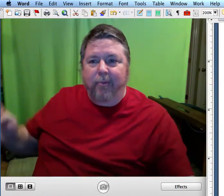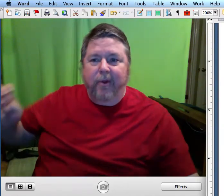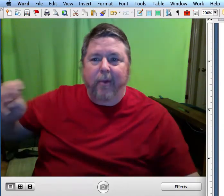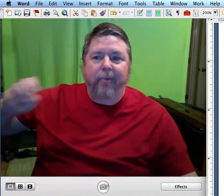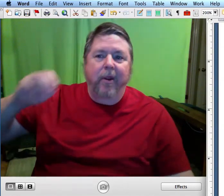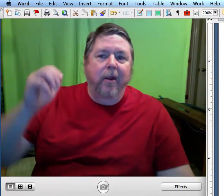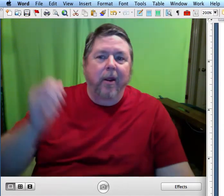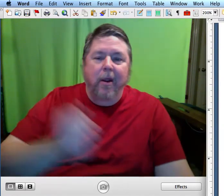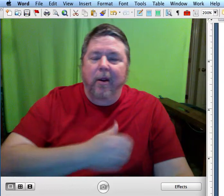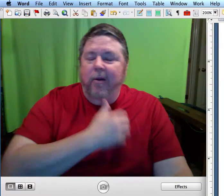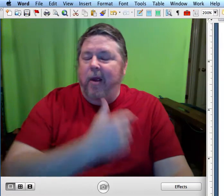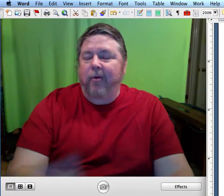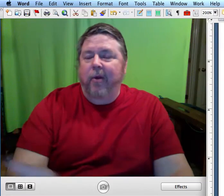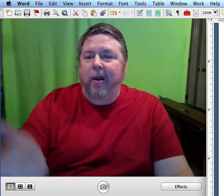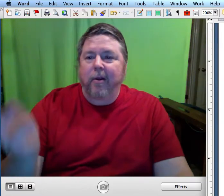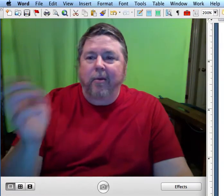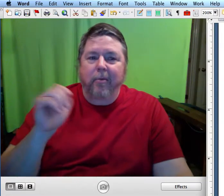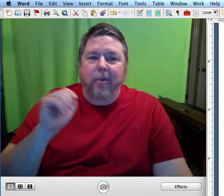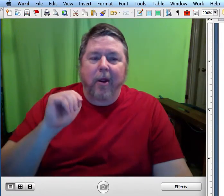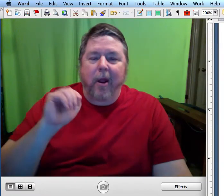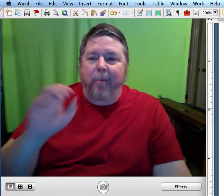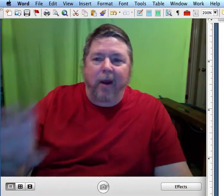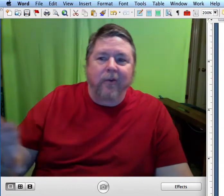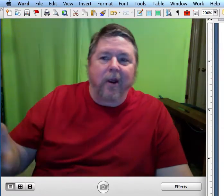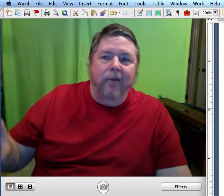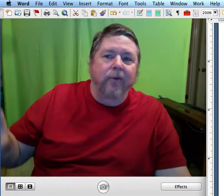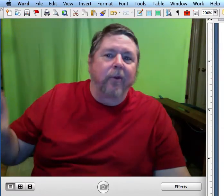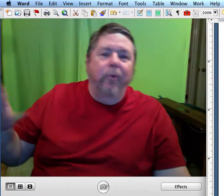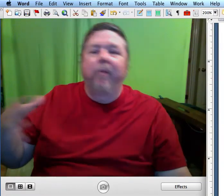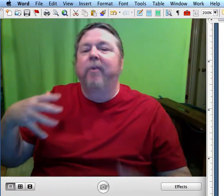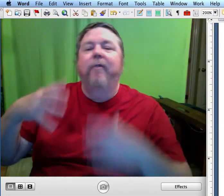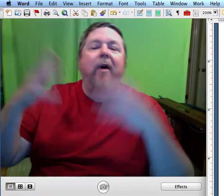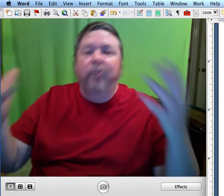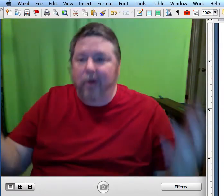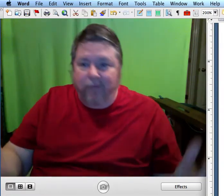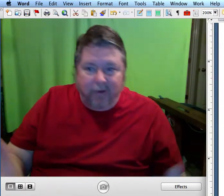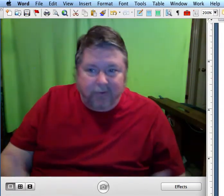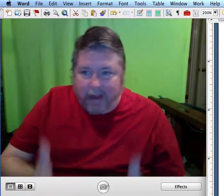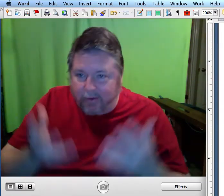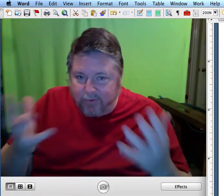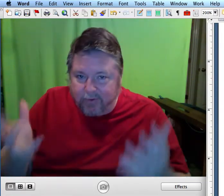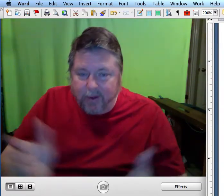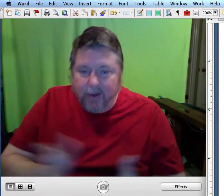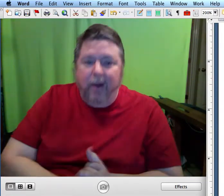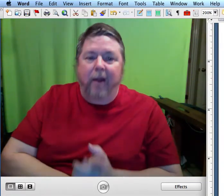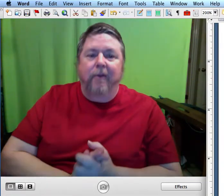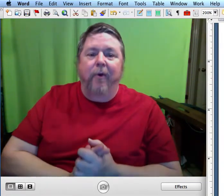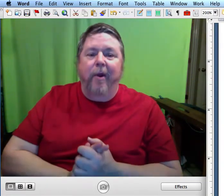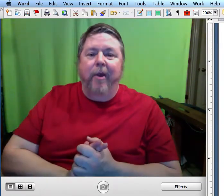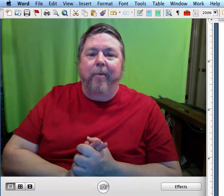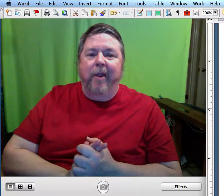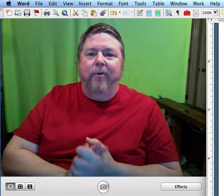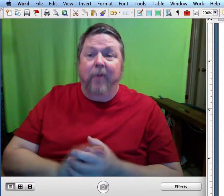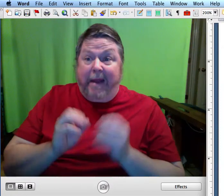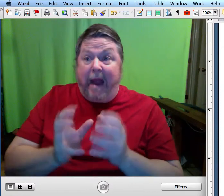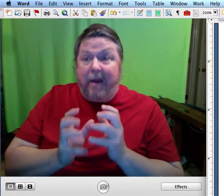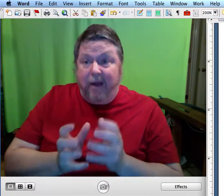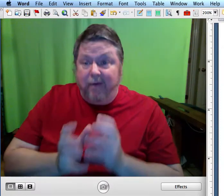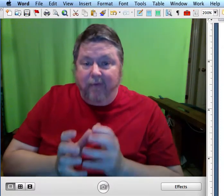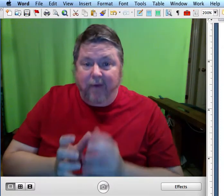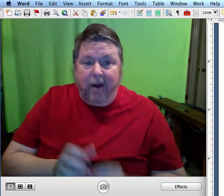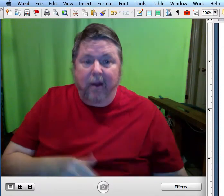them something, entertain them, apologize for something. What's the function of this text? And so when I'm done, make sure that